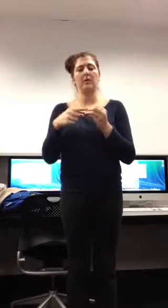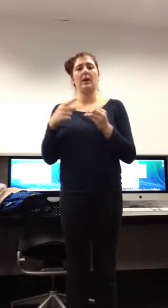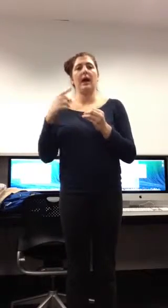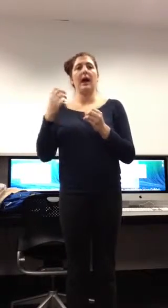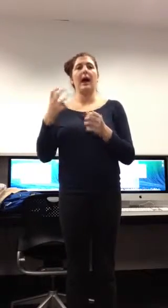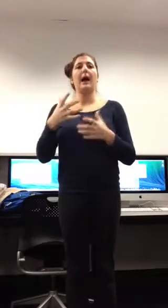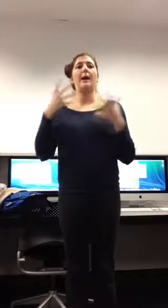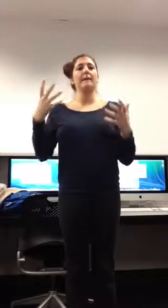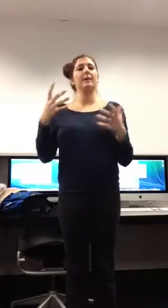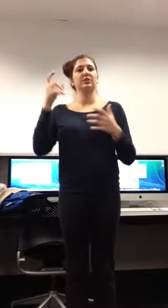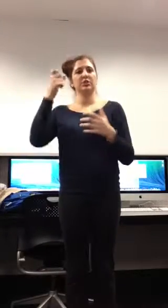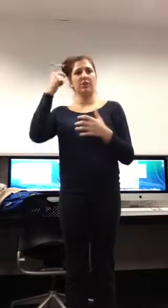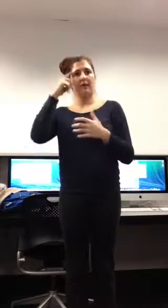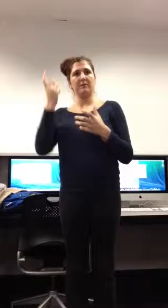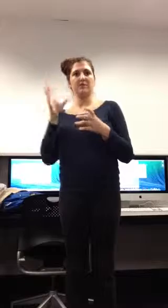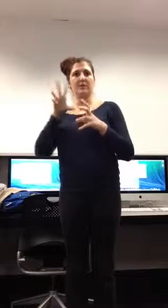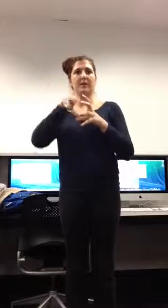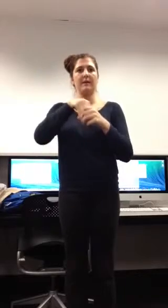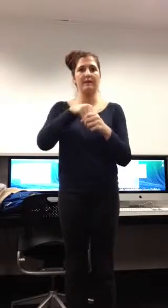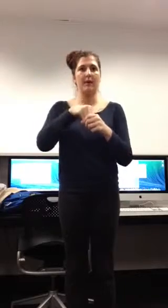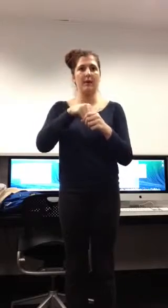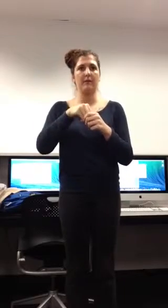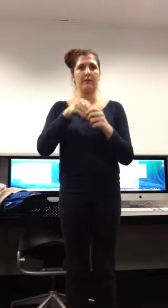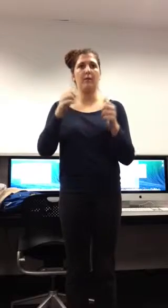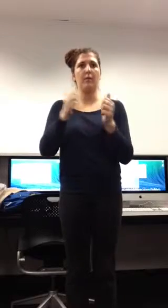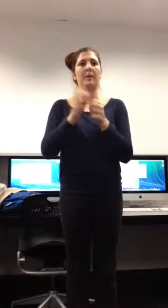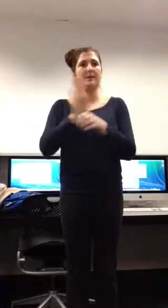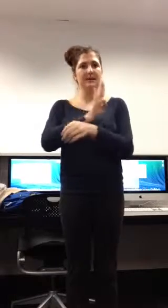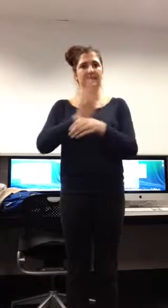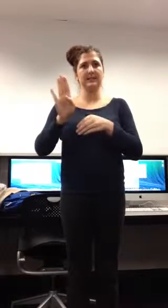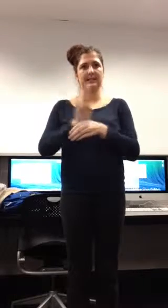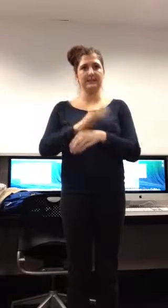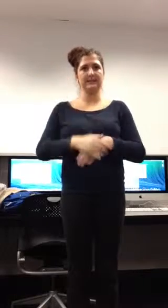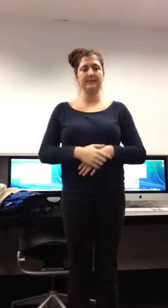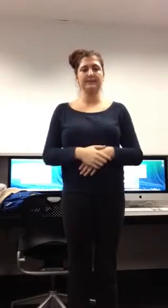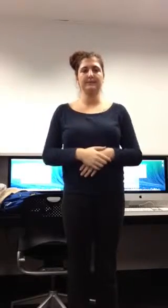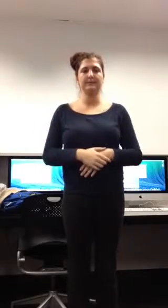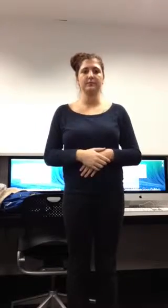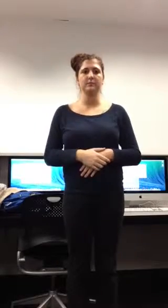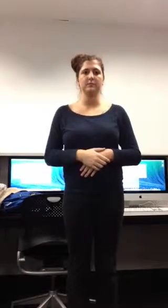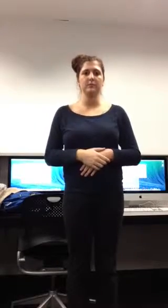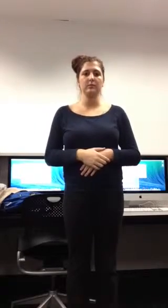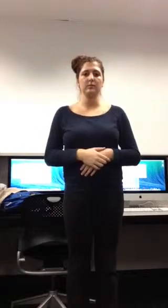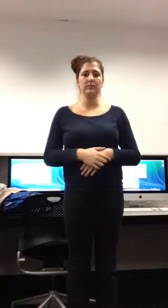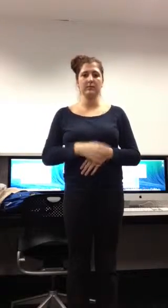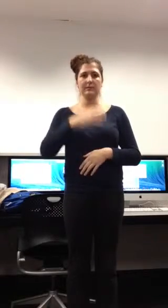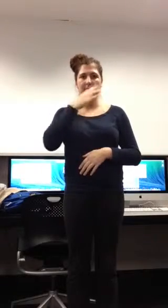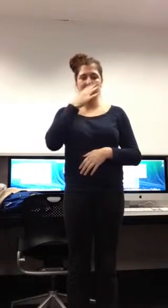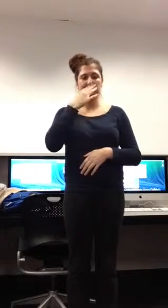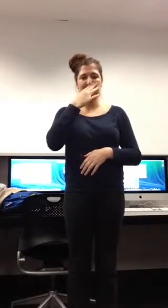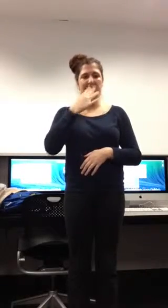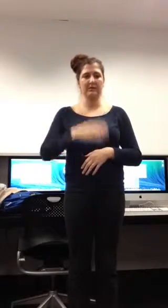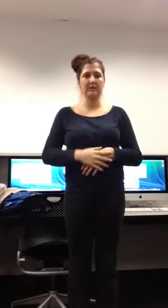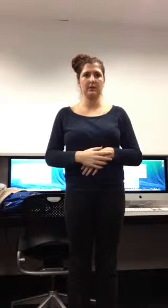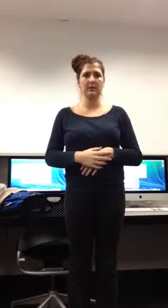actually have when they get involved in business? What we're going to do is we're going to explore a time period in American history